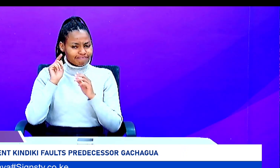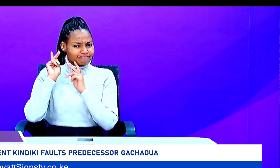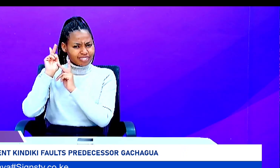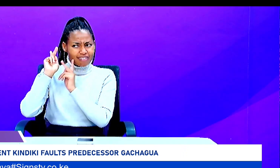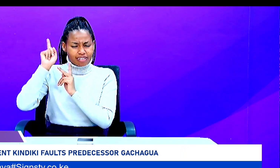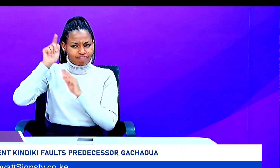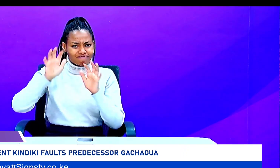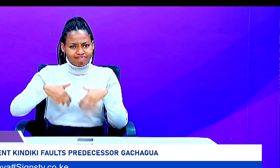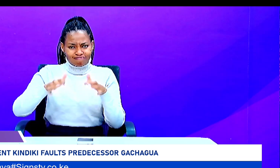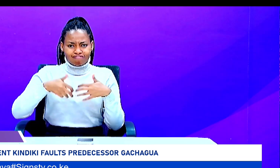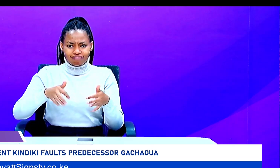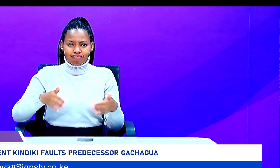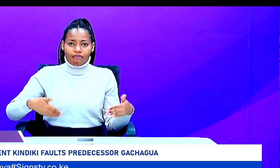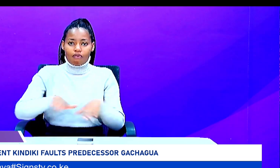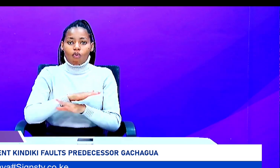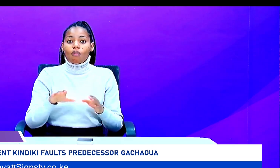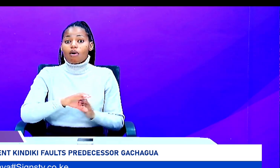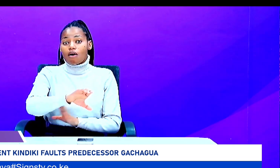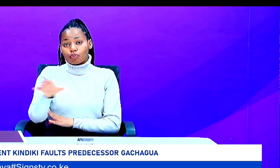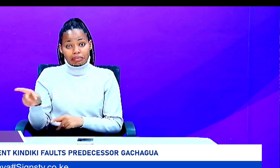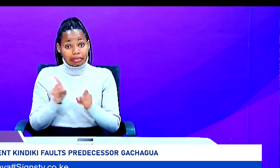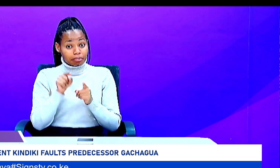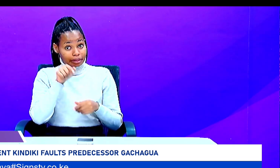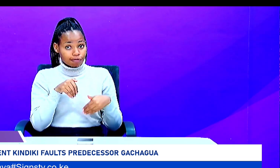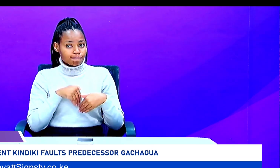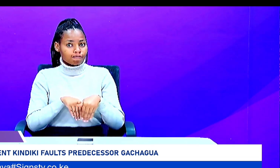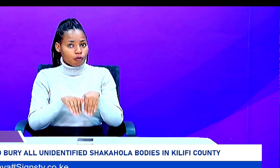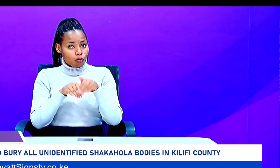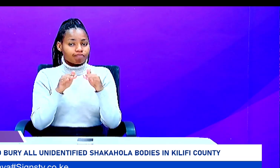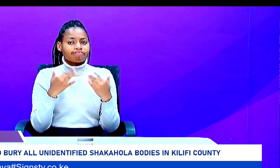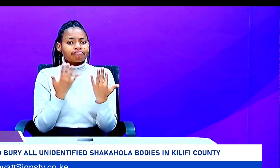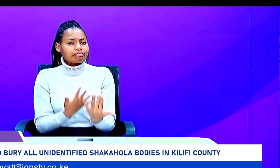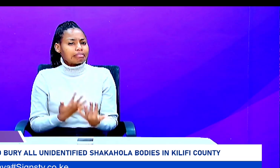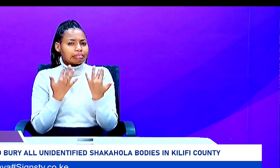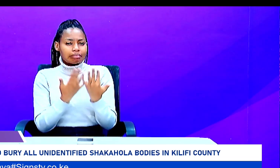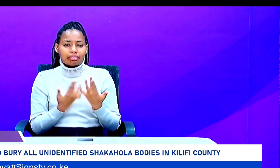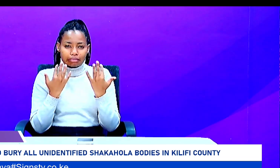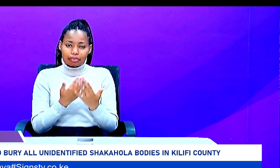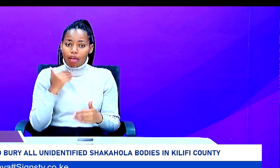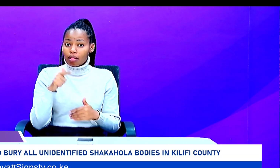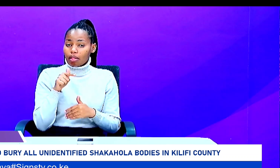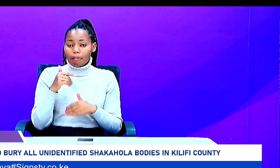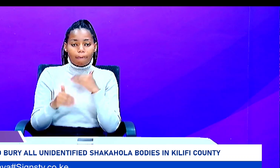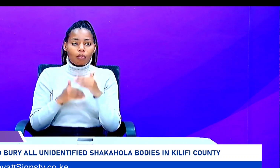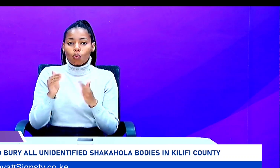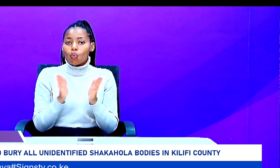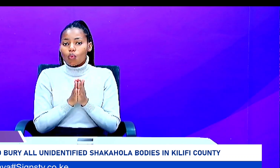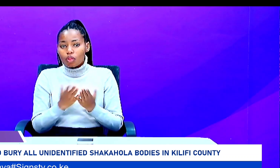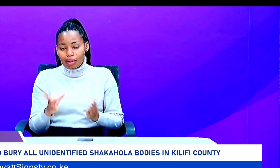County. This follows delays in the identification process, with DNA samples analysis taking longer than